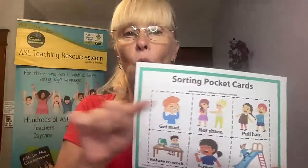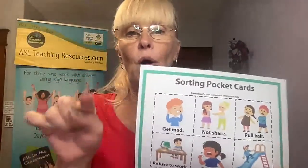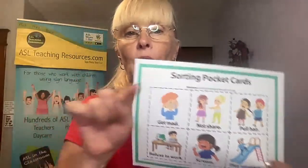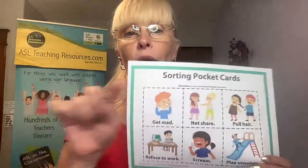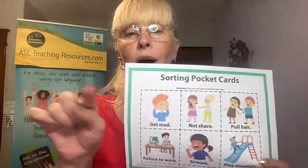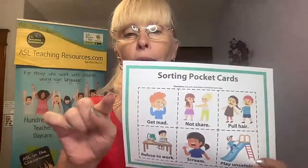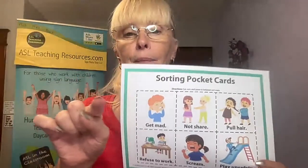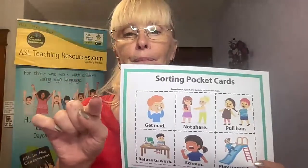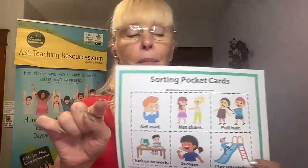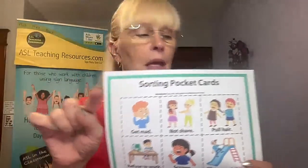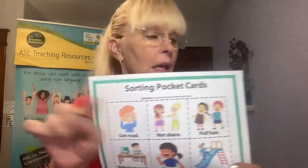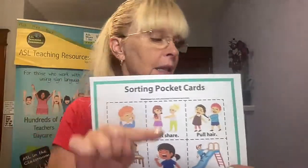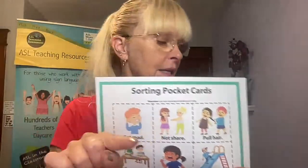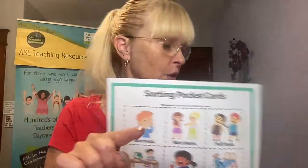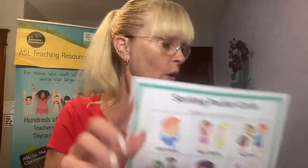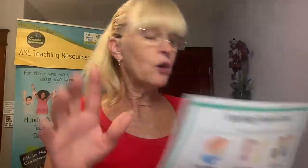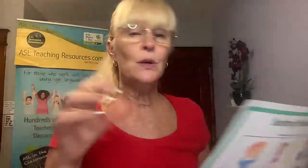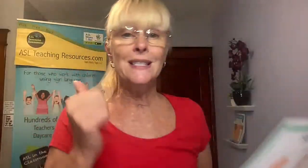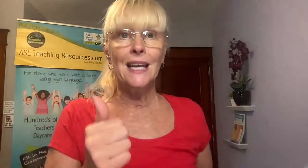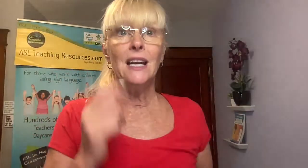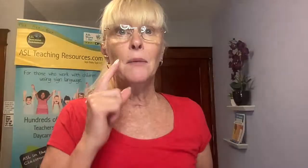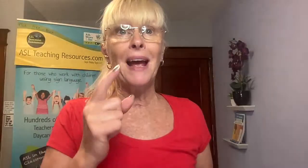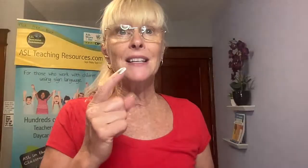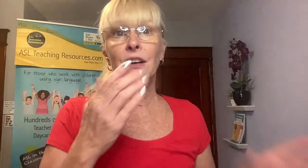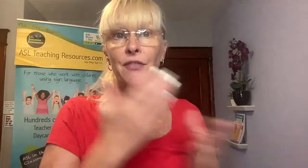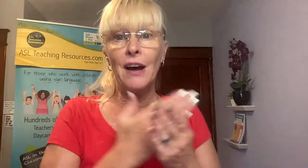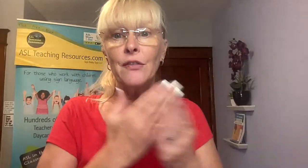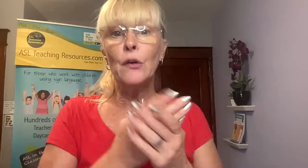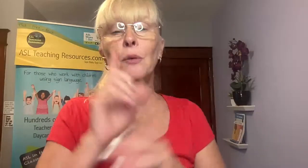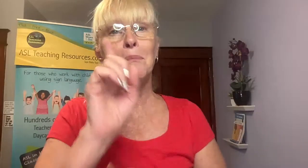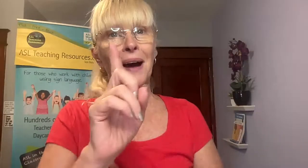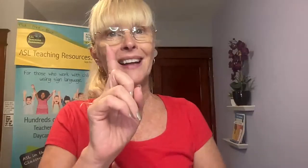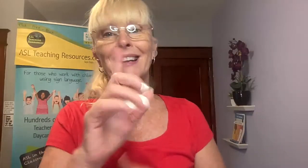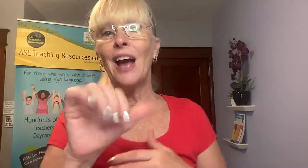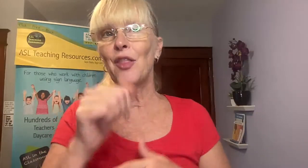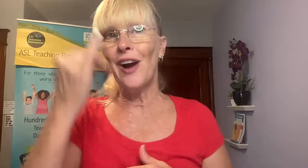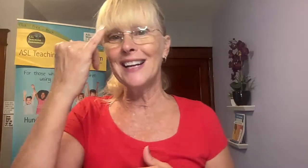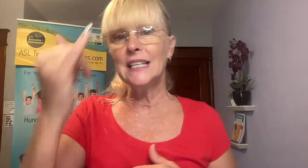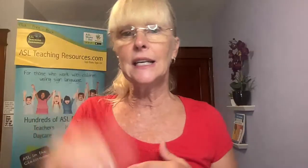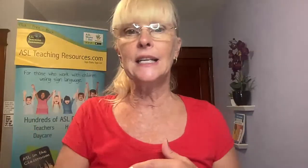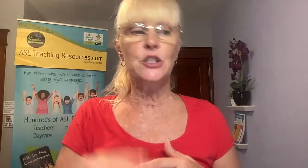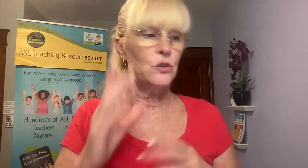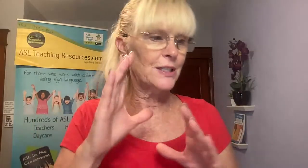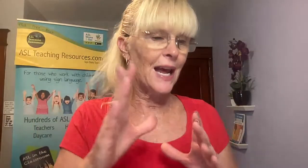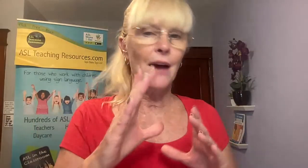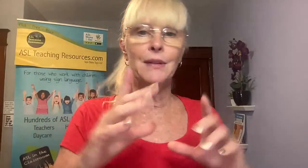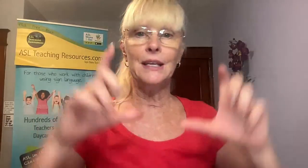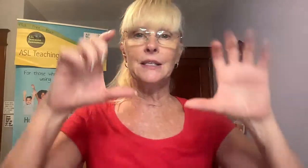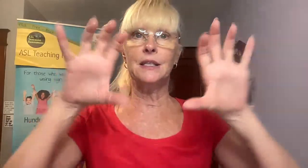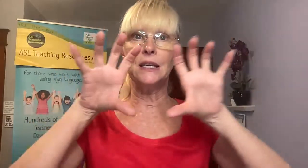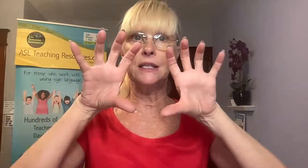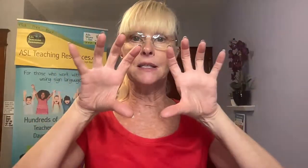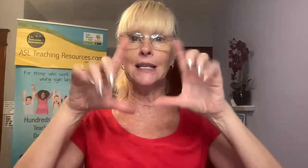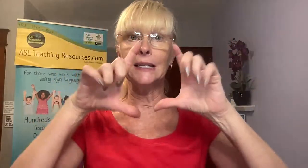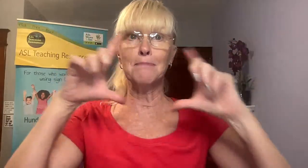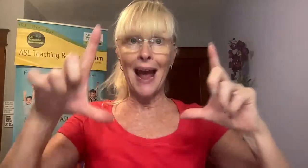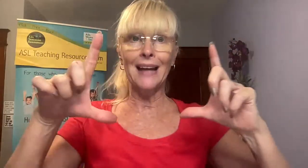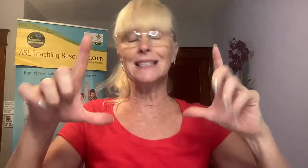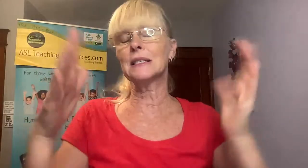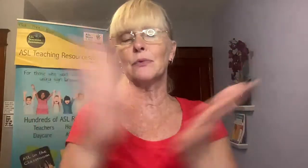are you can set it up as a file folder, but the other idea is you just have these mats. It's really